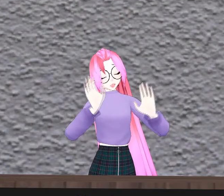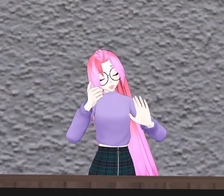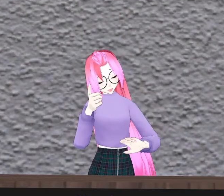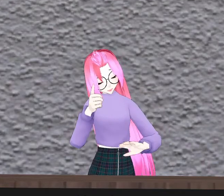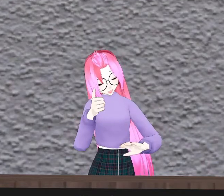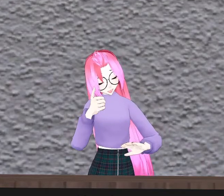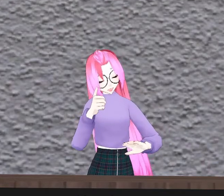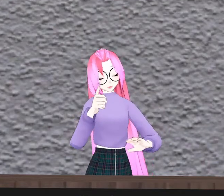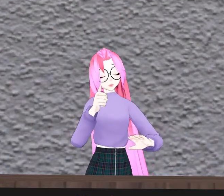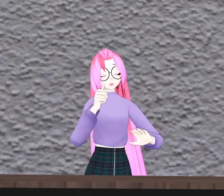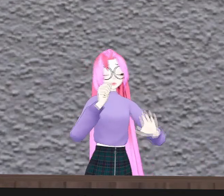10.